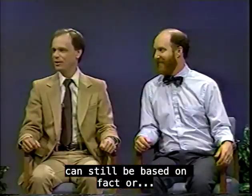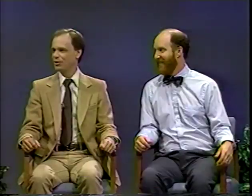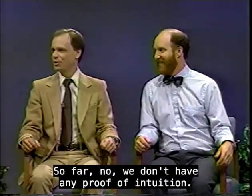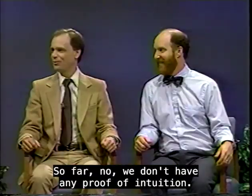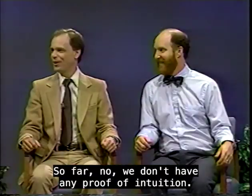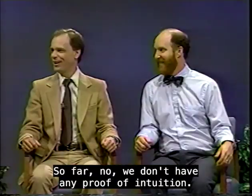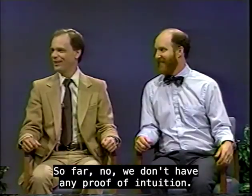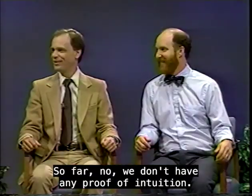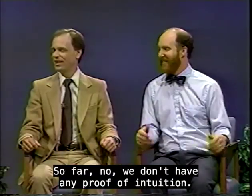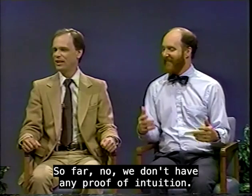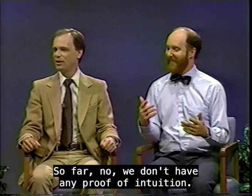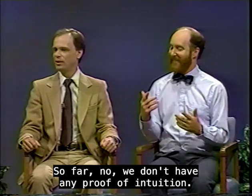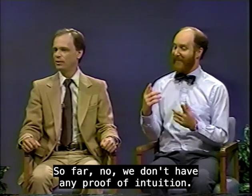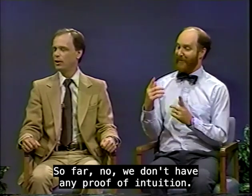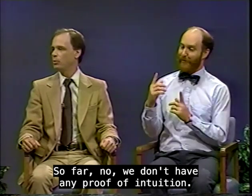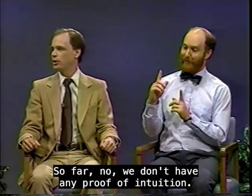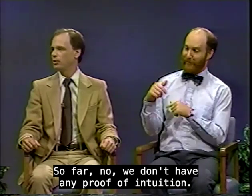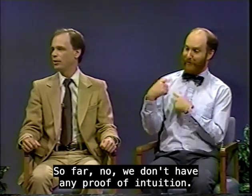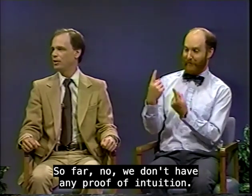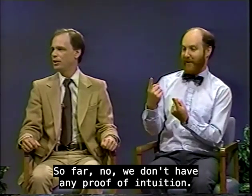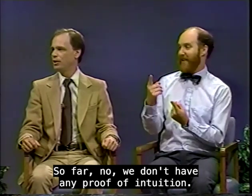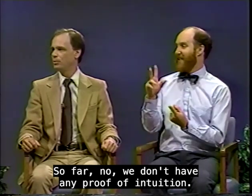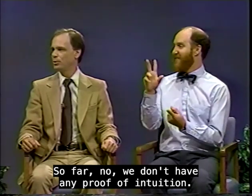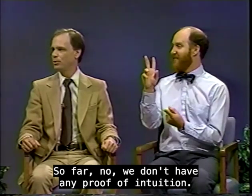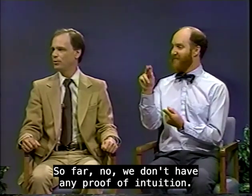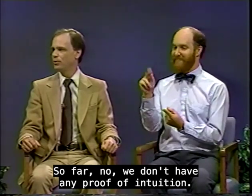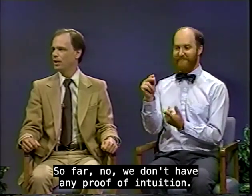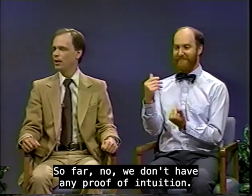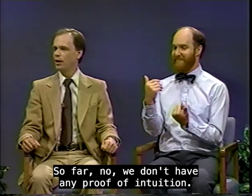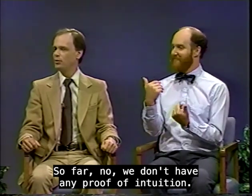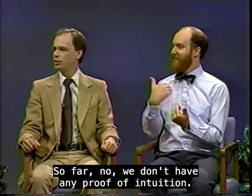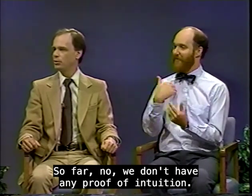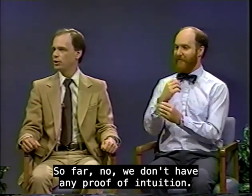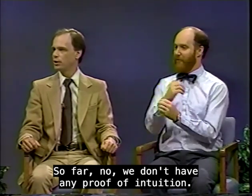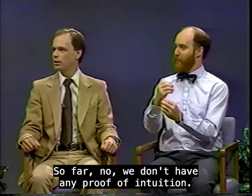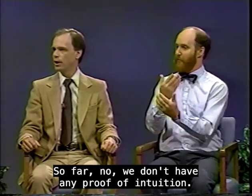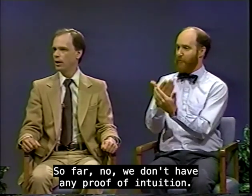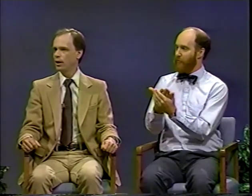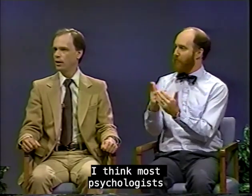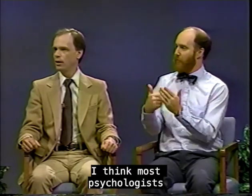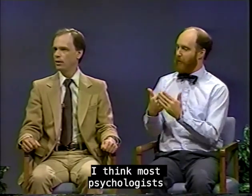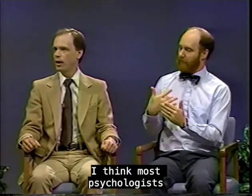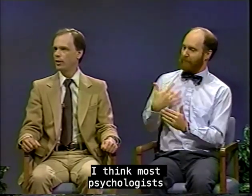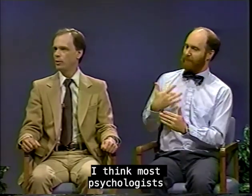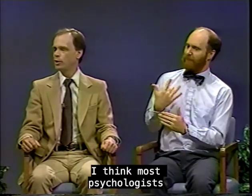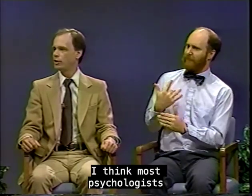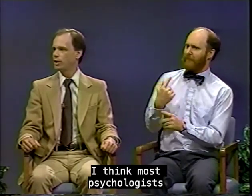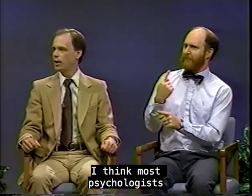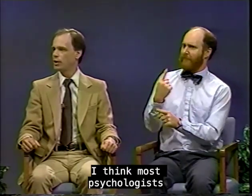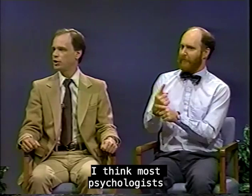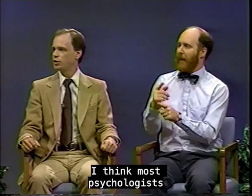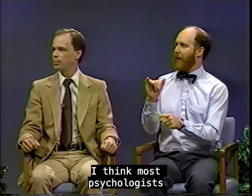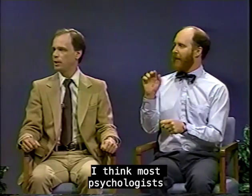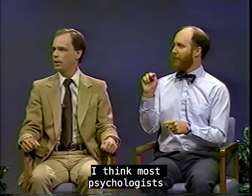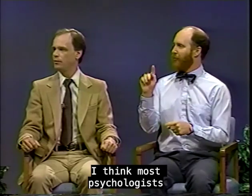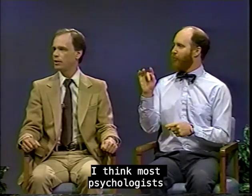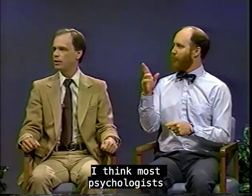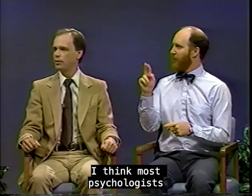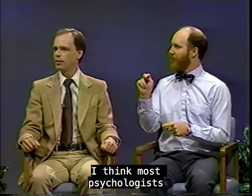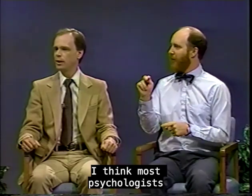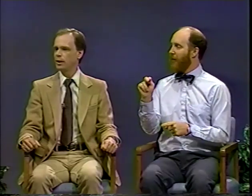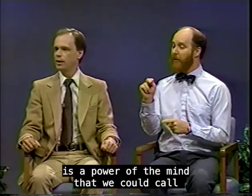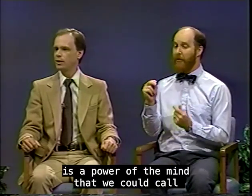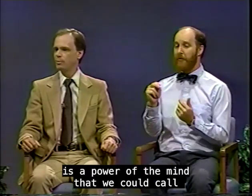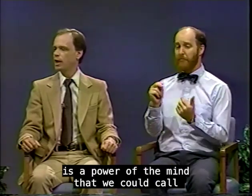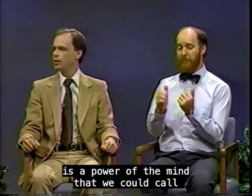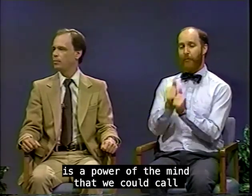Or? So far, no, we don't have any proof of intuition. I think most psychologists believe that